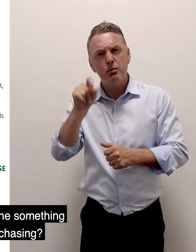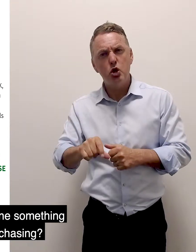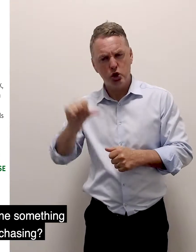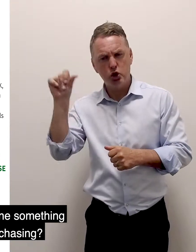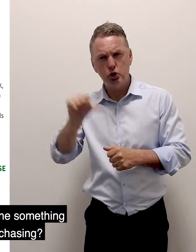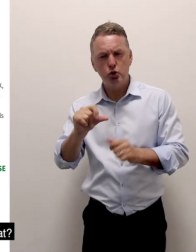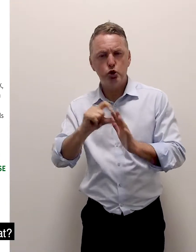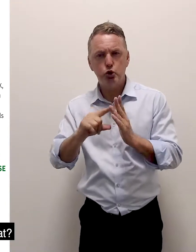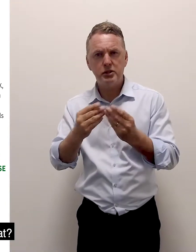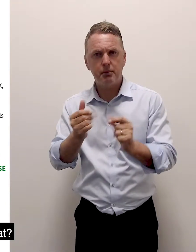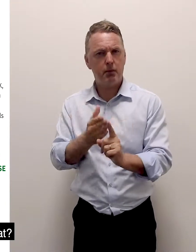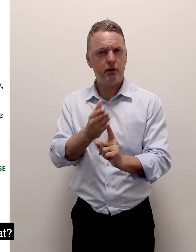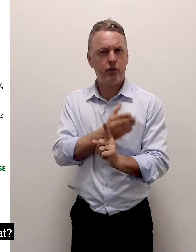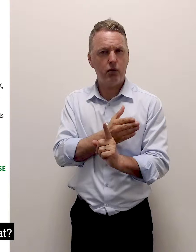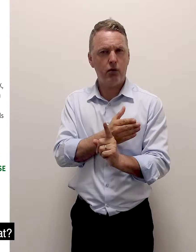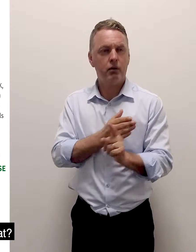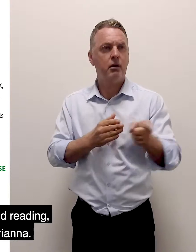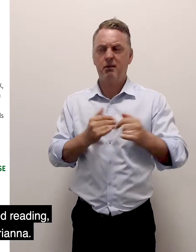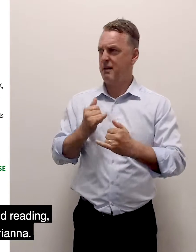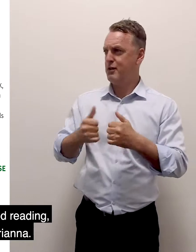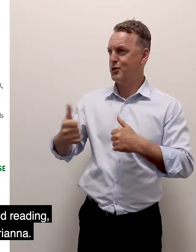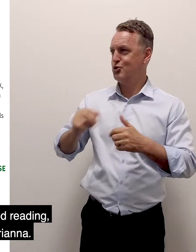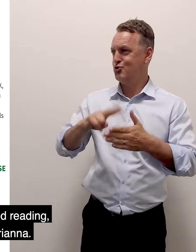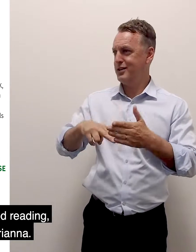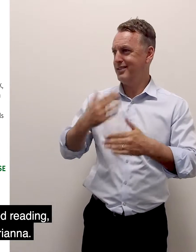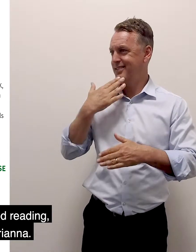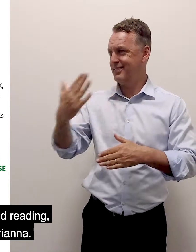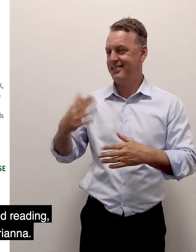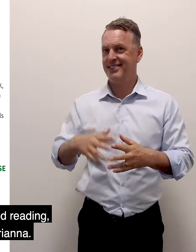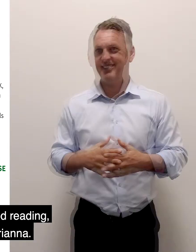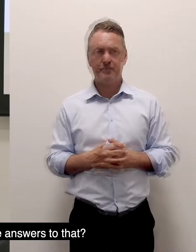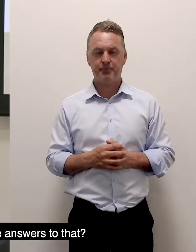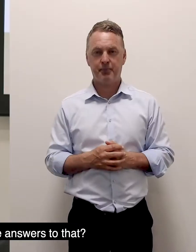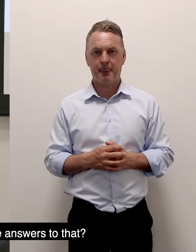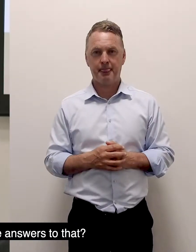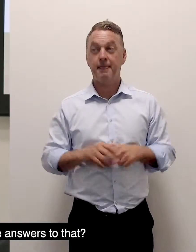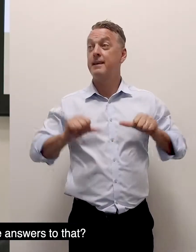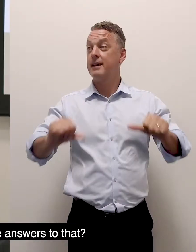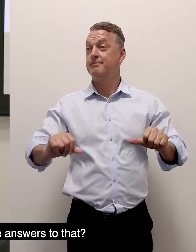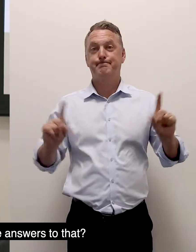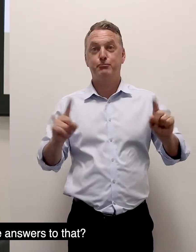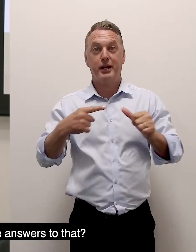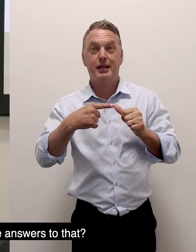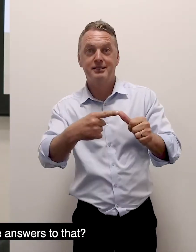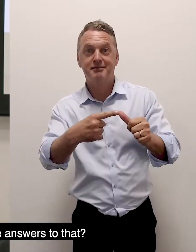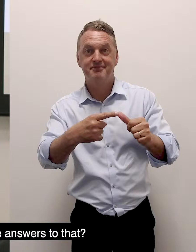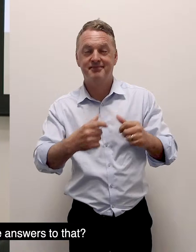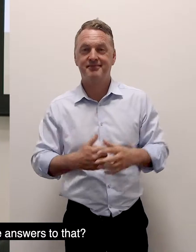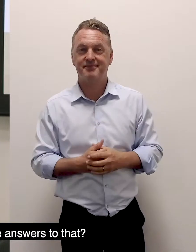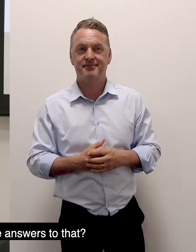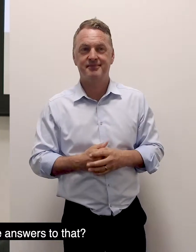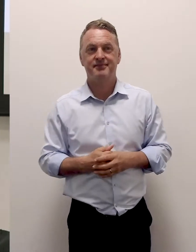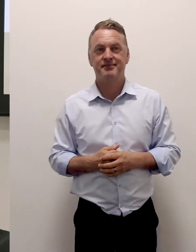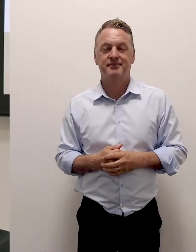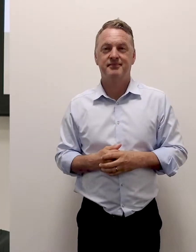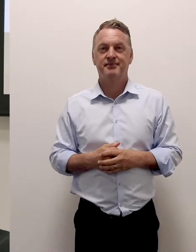before purchasing? If so, what? Very good reading. Thank you, Brianna. So, what are some of the answers